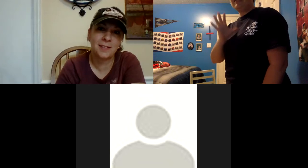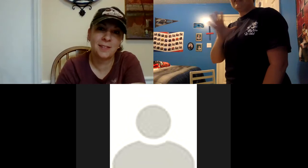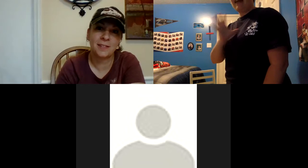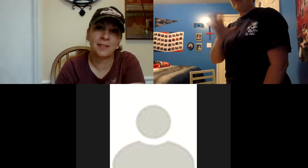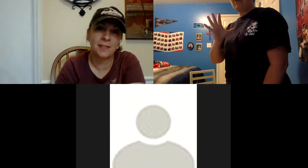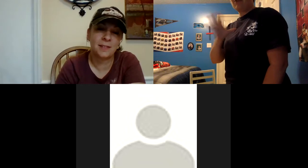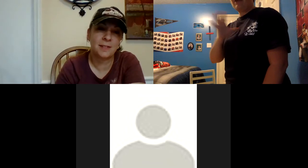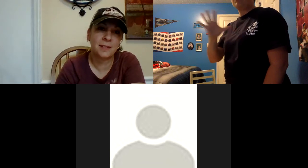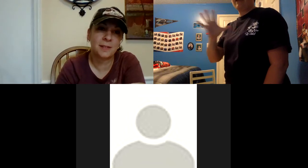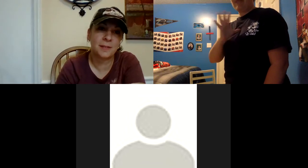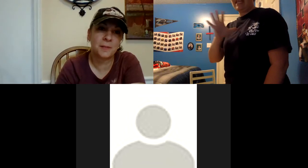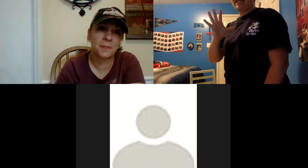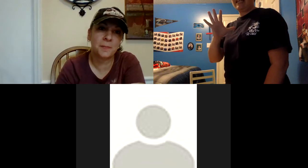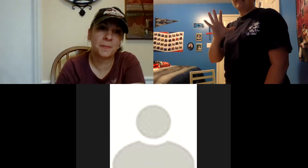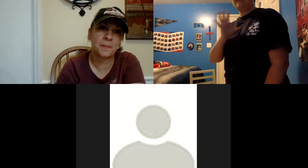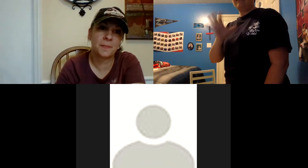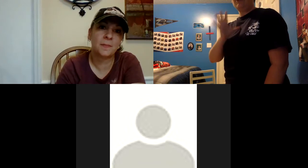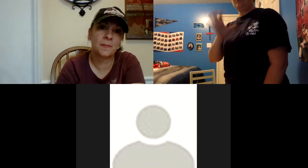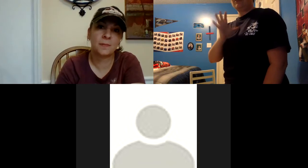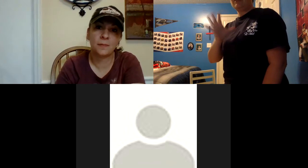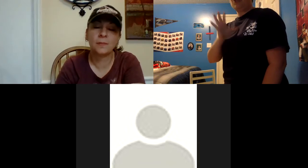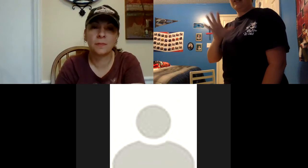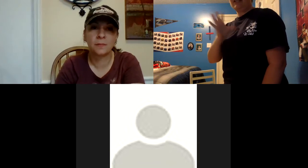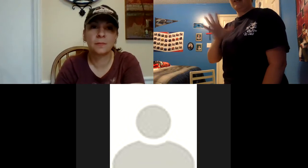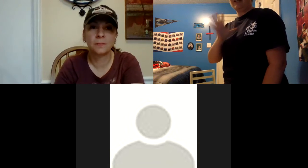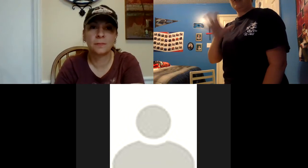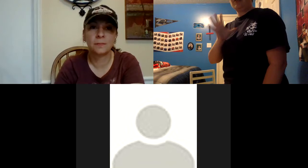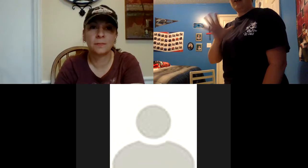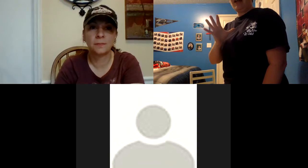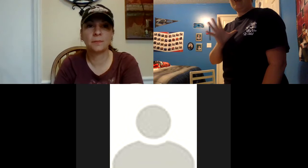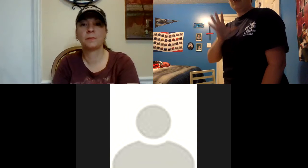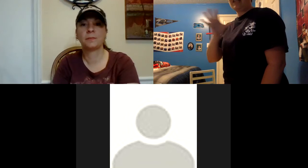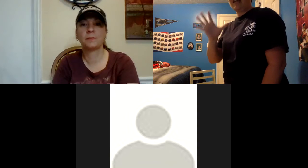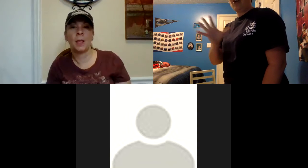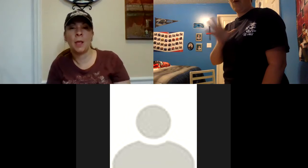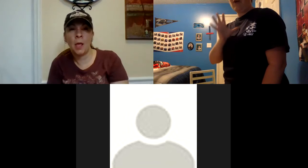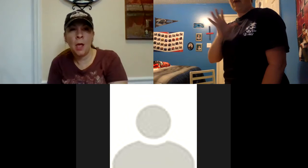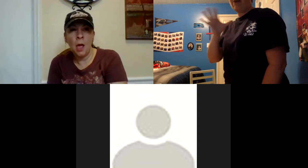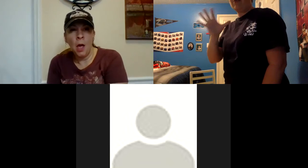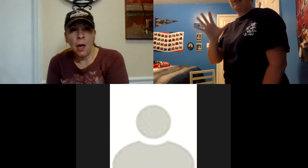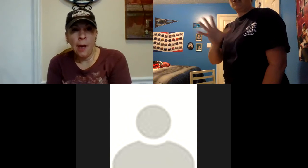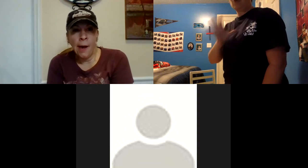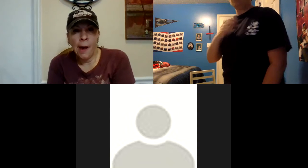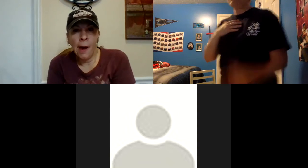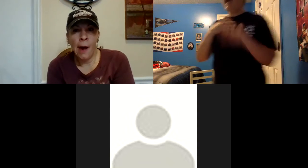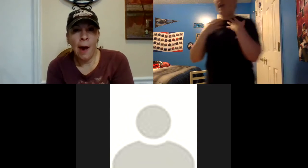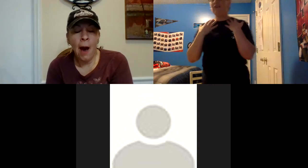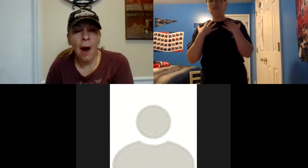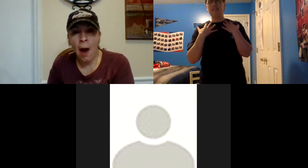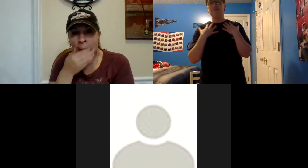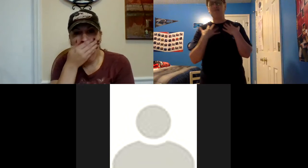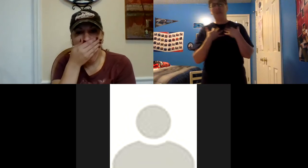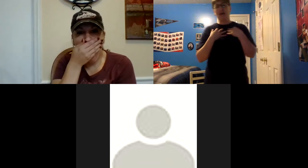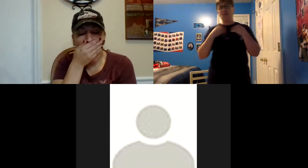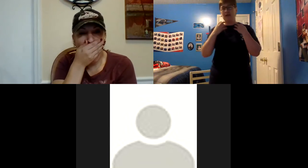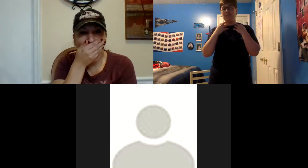it doesn't have to, you don't actually have to hit. You can just gently touch and you're just kind of going around in a circle. And the